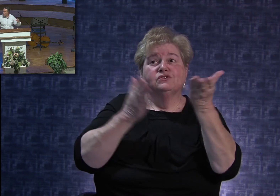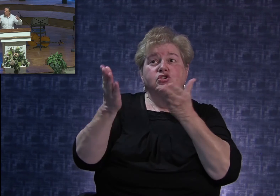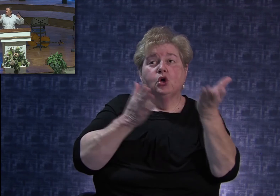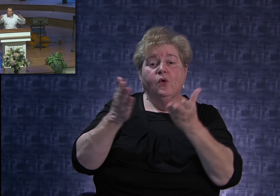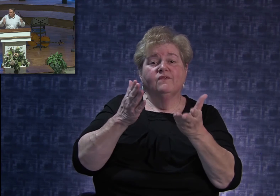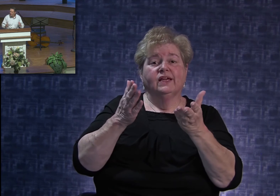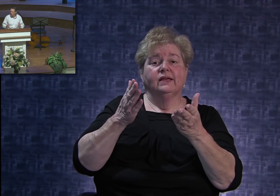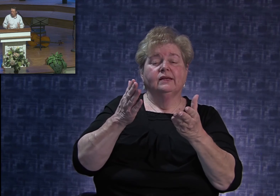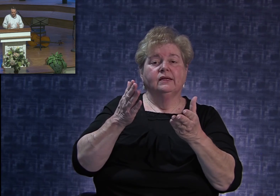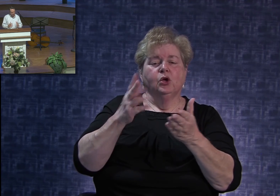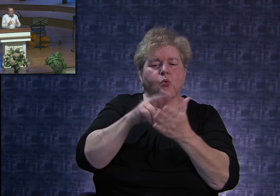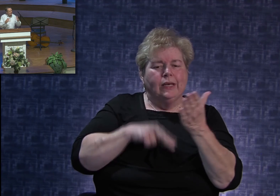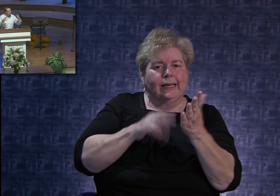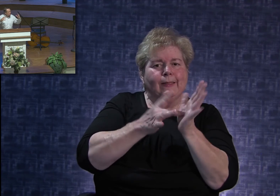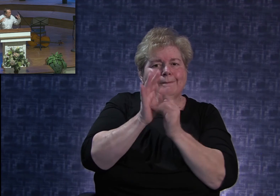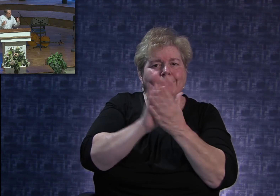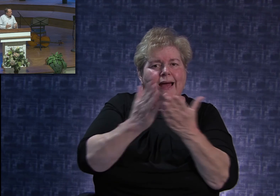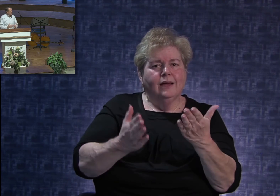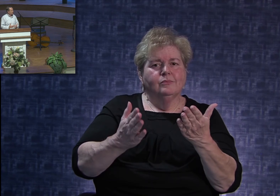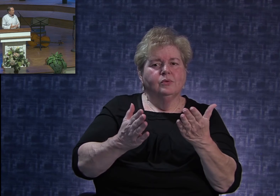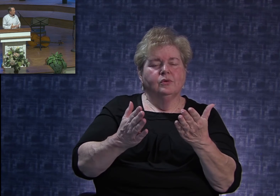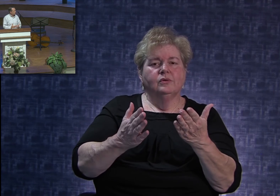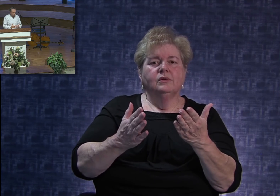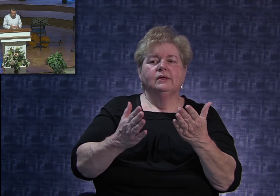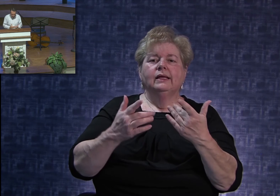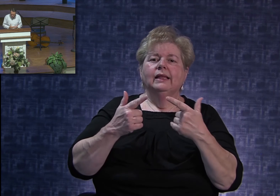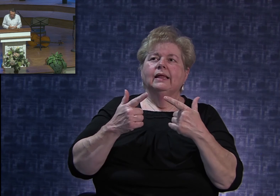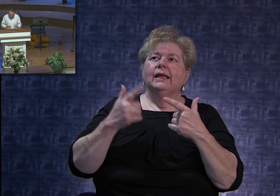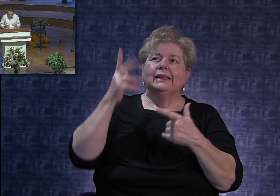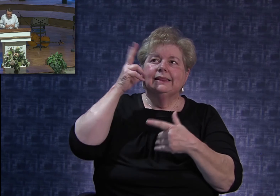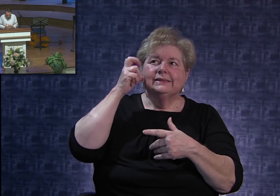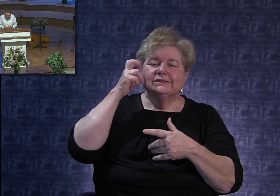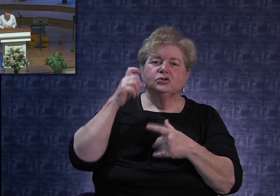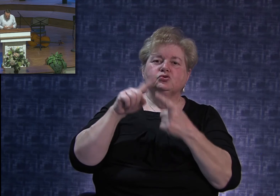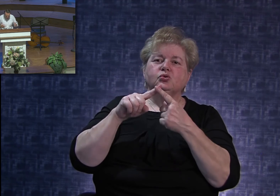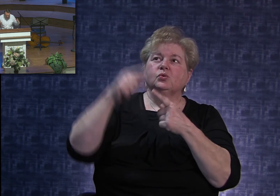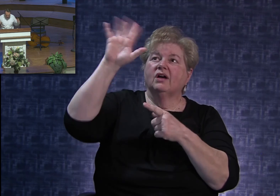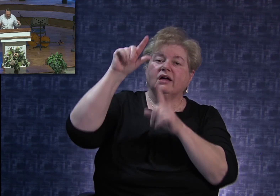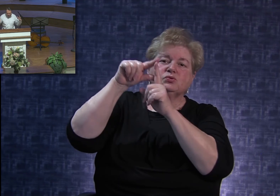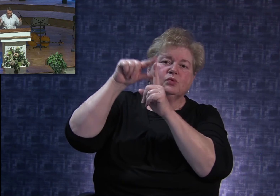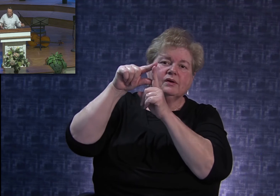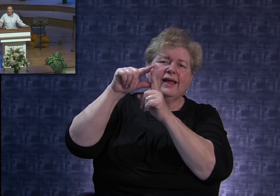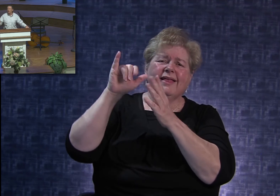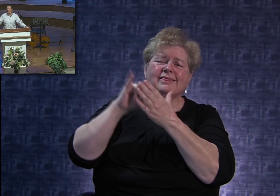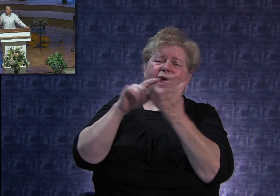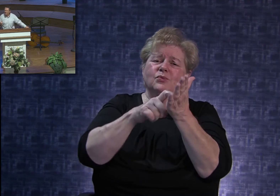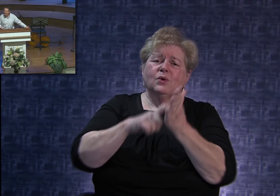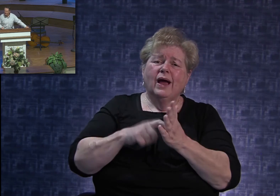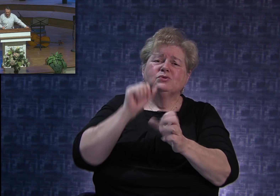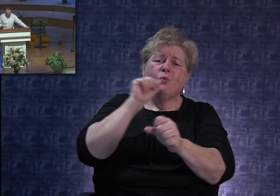people, reading scripture, exposing myself to the truths of God's word. That